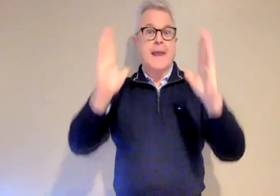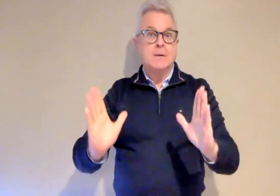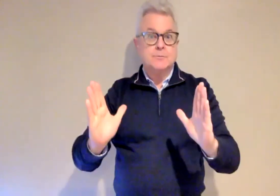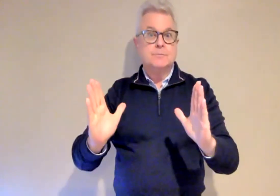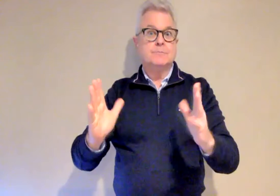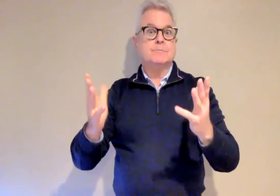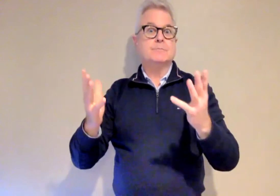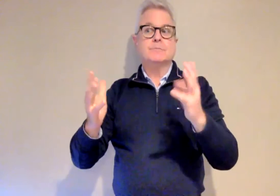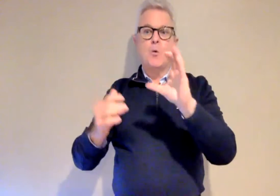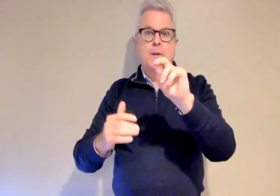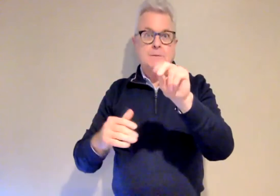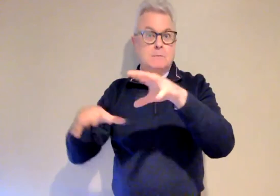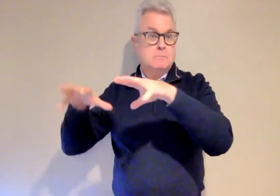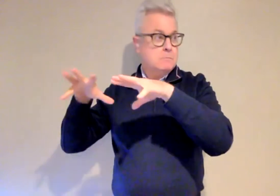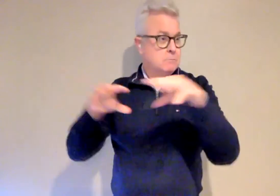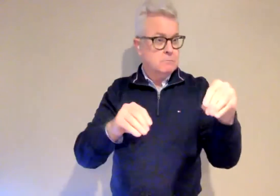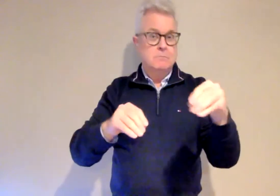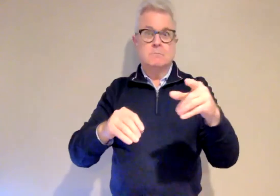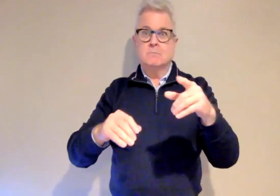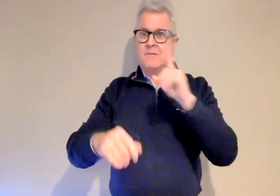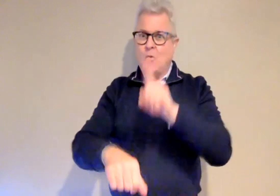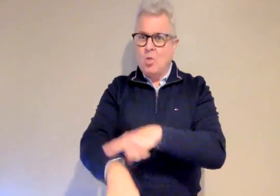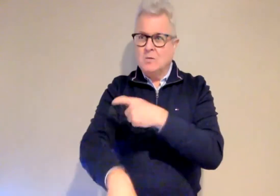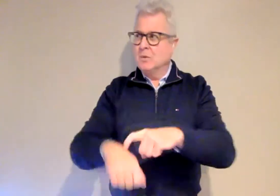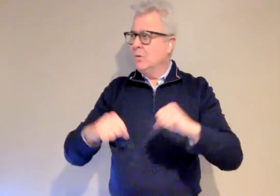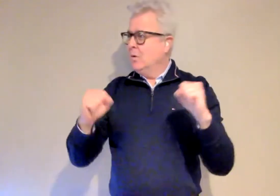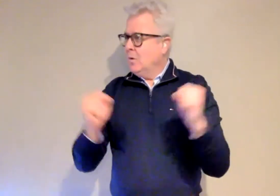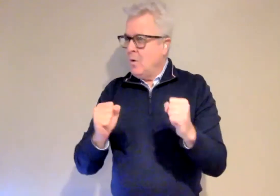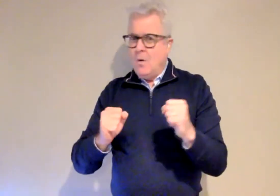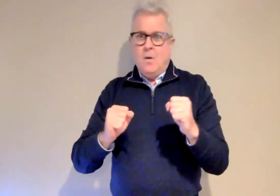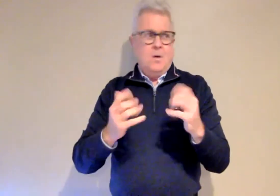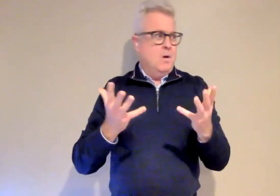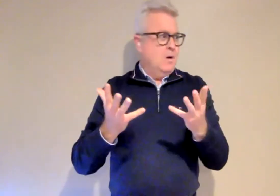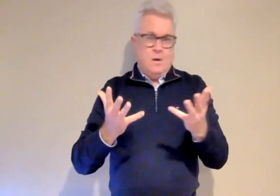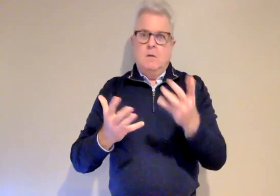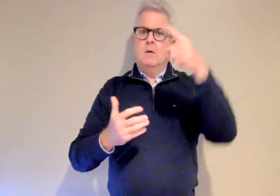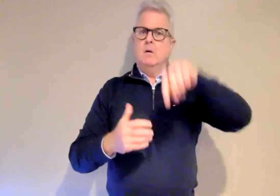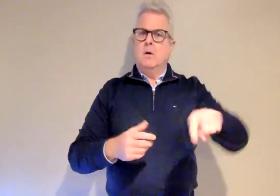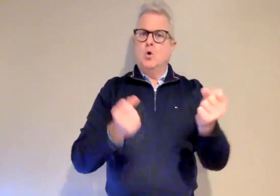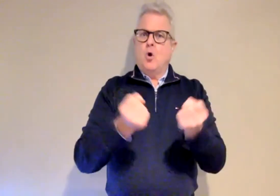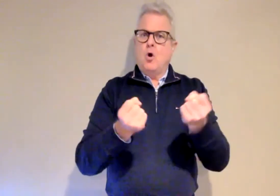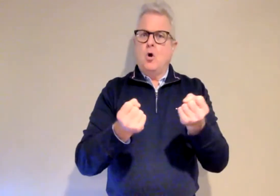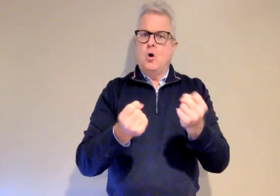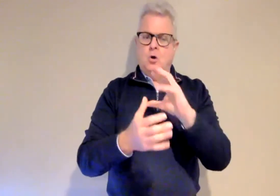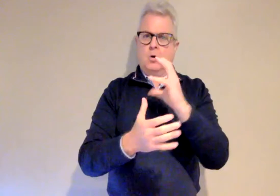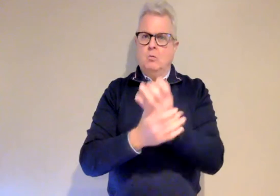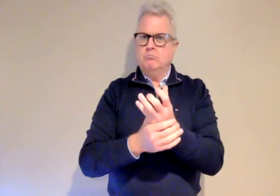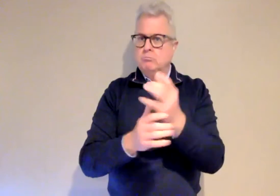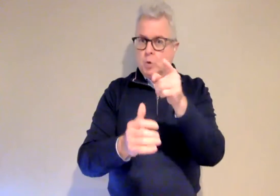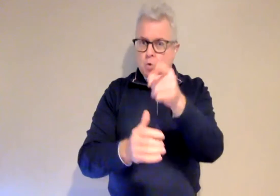tank, because you never know. Because if you were to have an outage and it's going to be extremely cold, you may go into